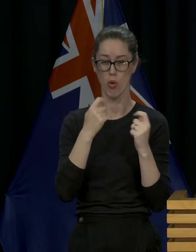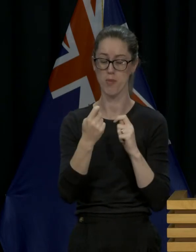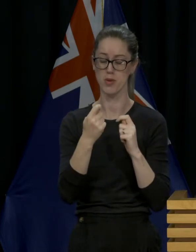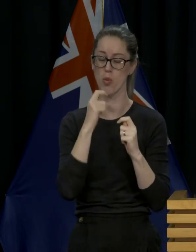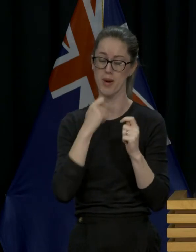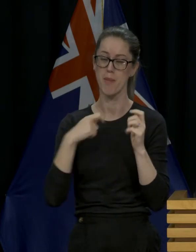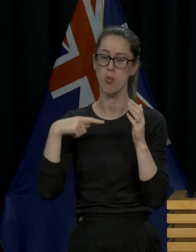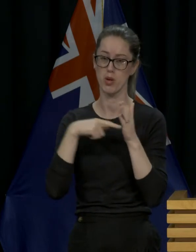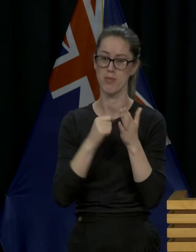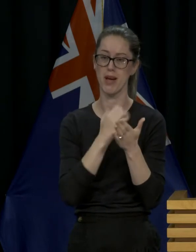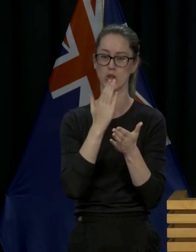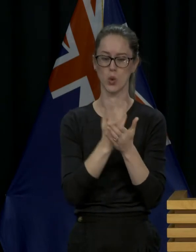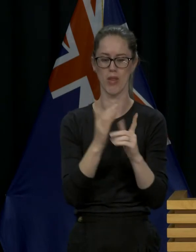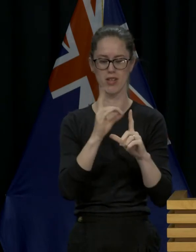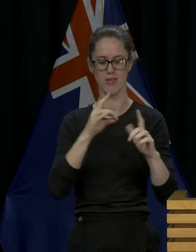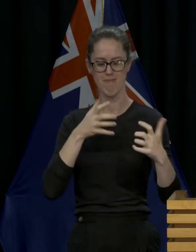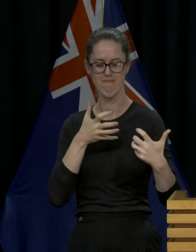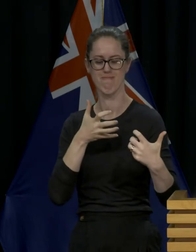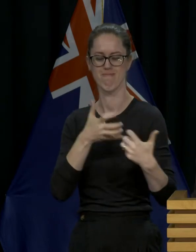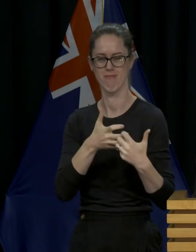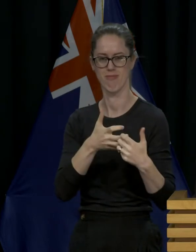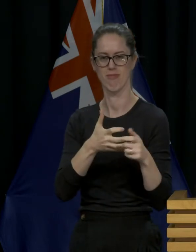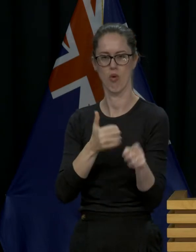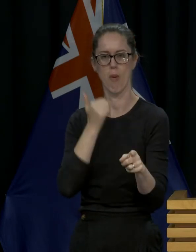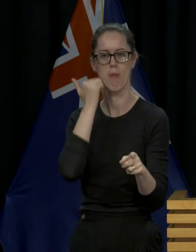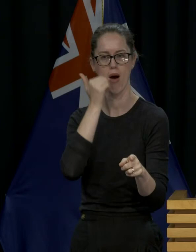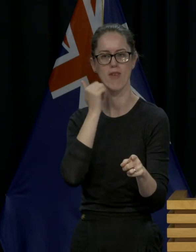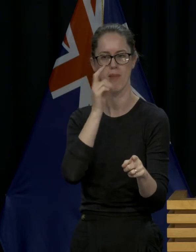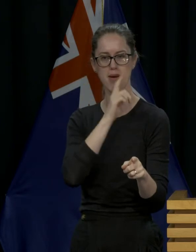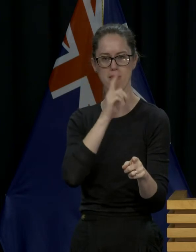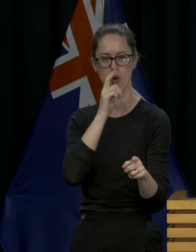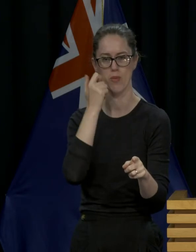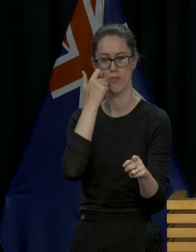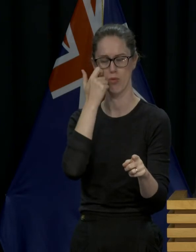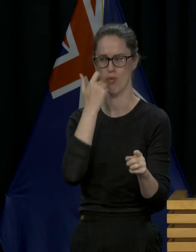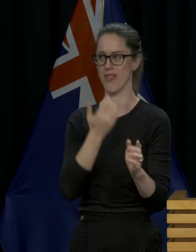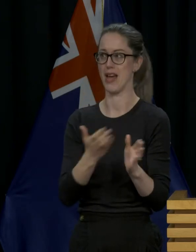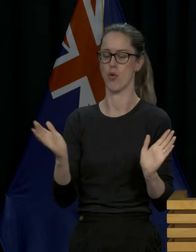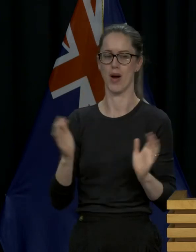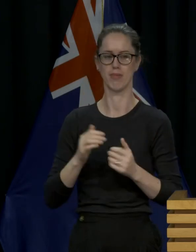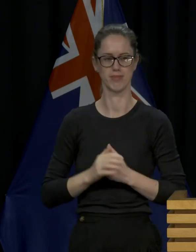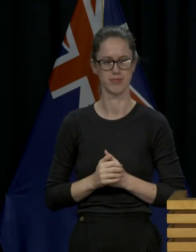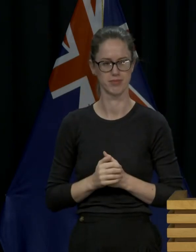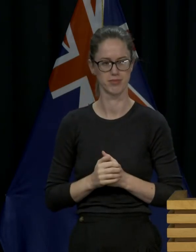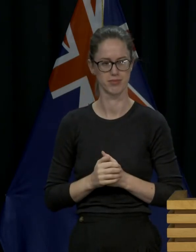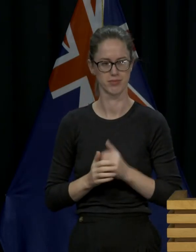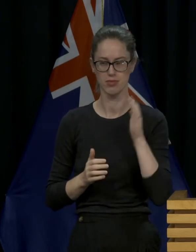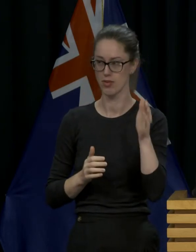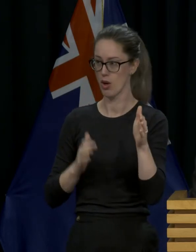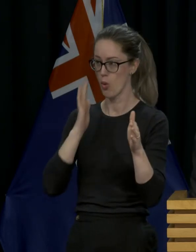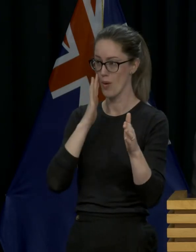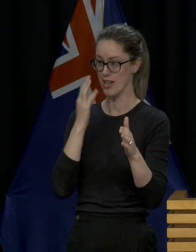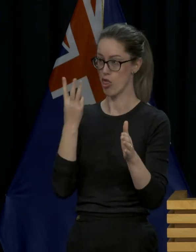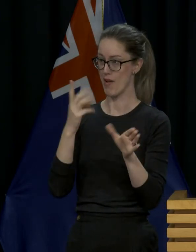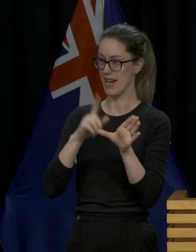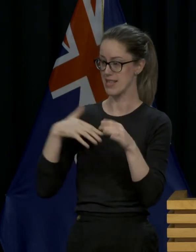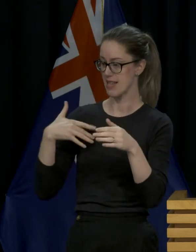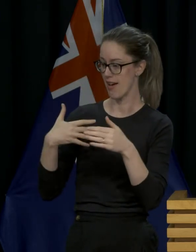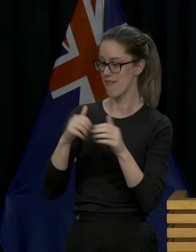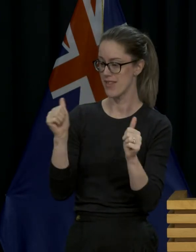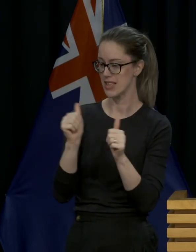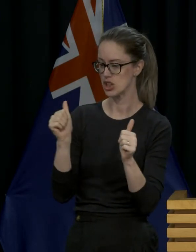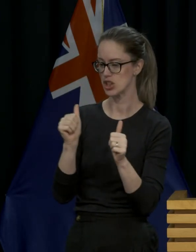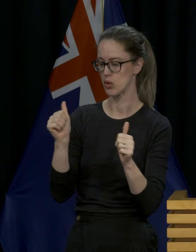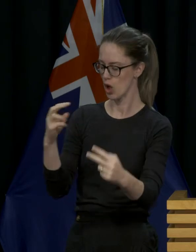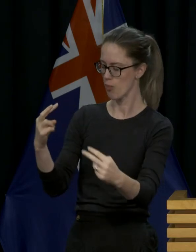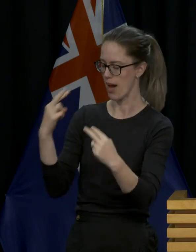critical role to make sure we get the design of that right for Māori and everyone. get to the end of this term and you look back at it, how are